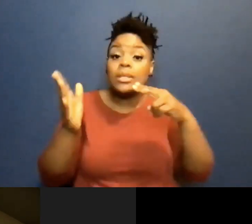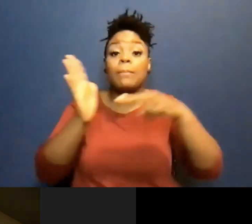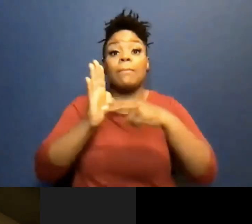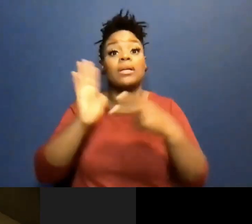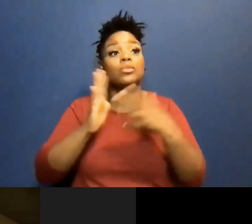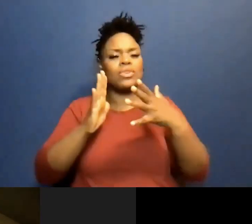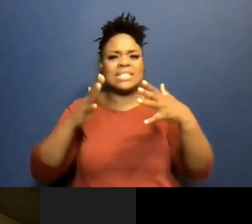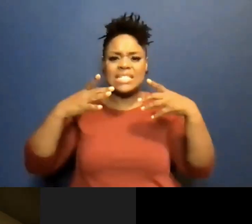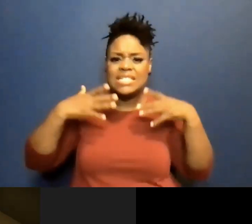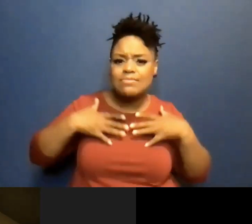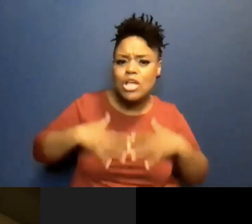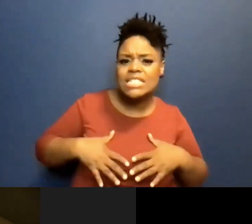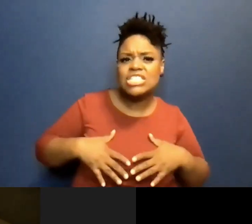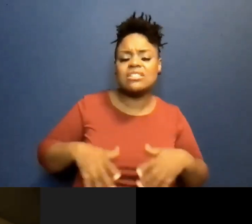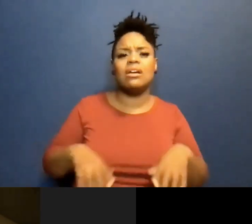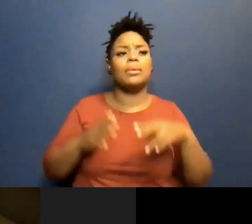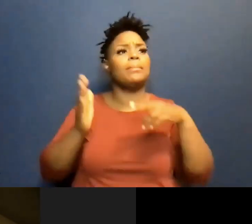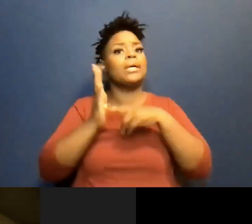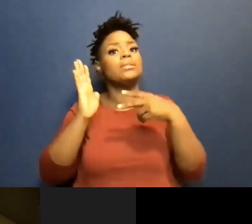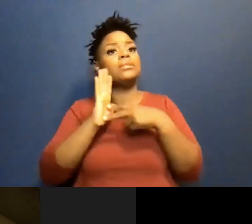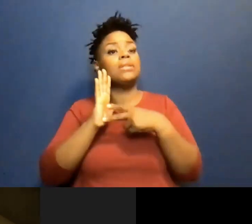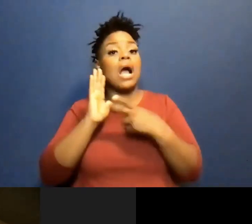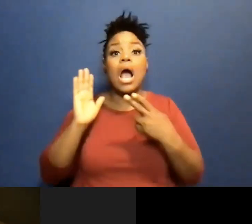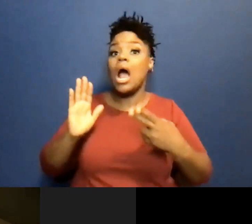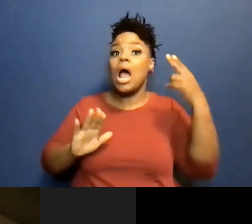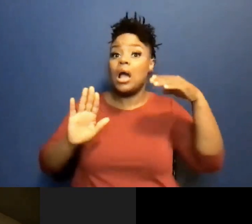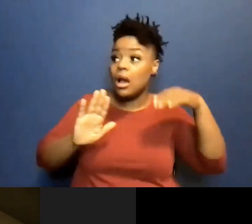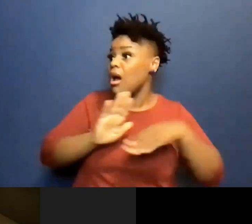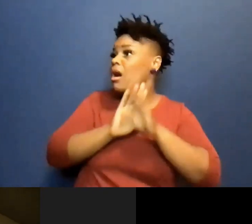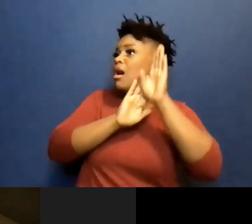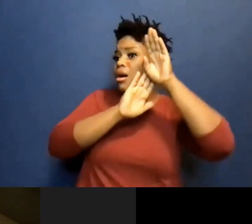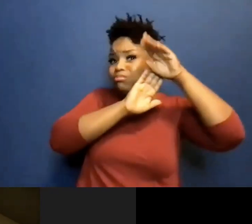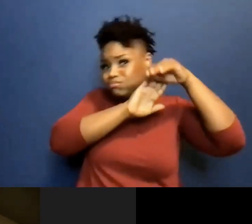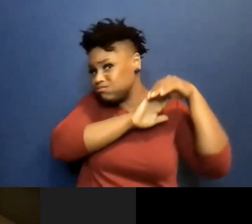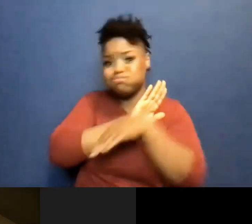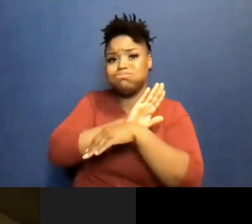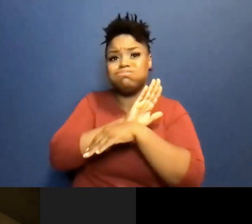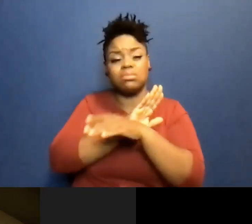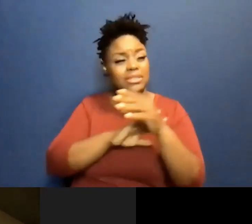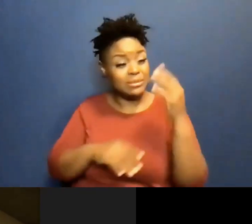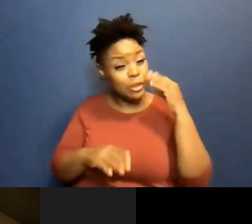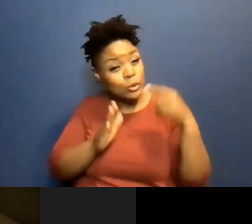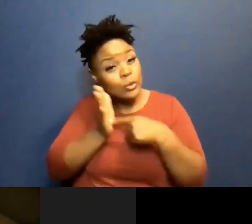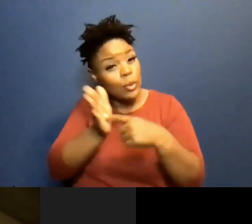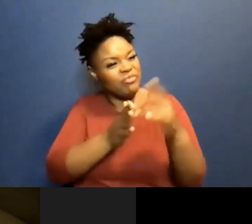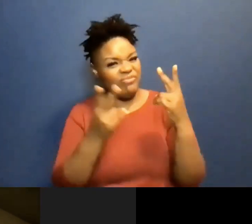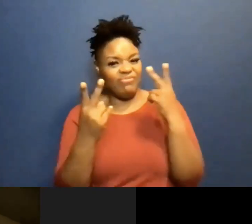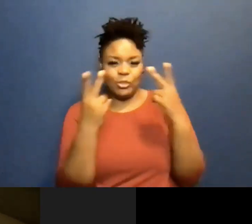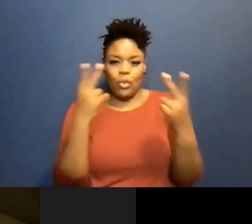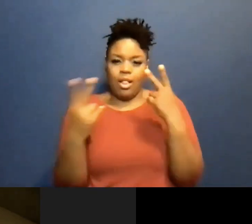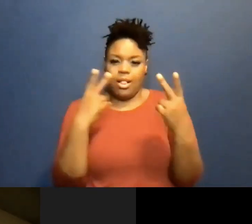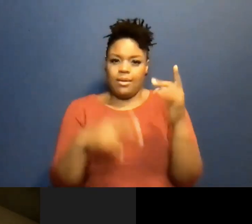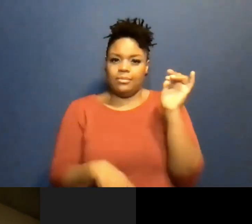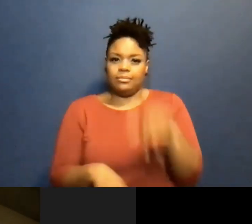spaces. So we talked a lot about it, actually, like how are we going to, portray this visually? And so I